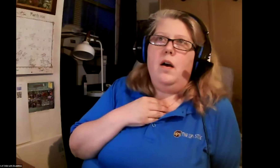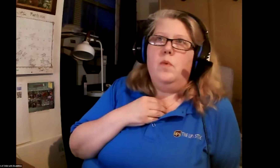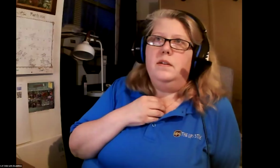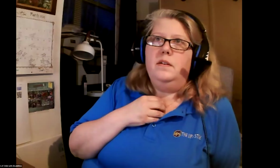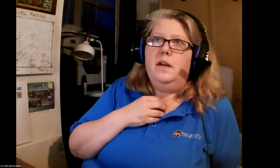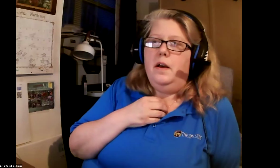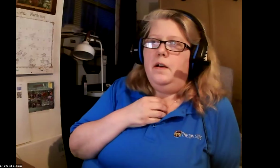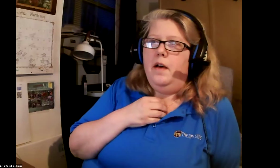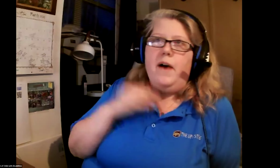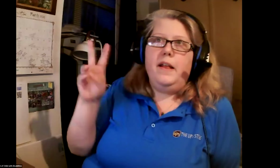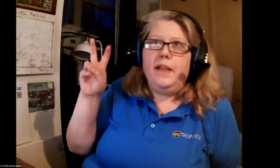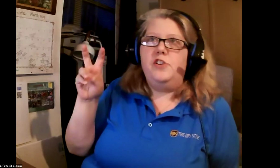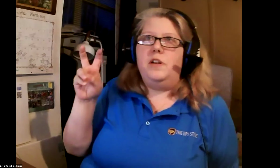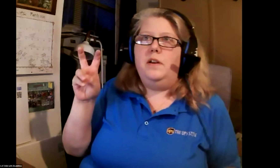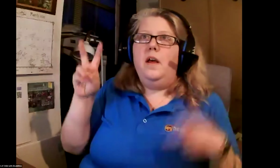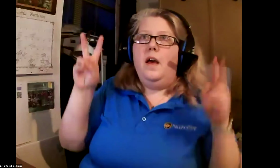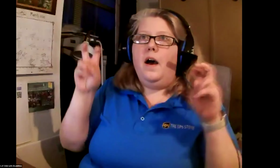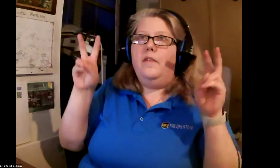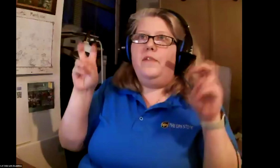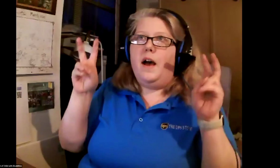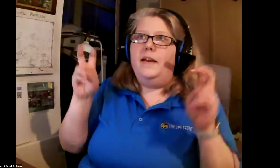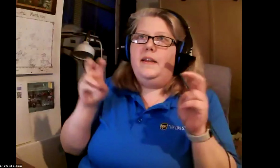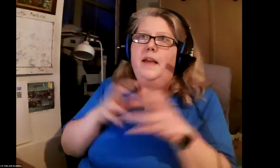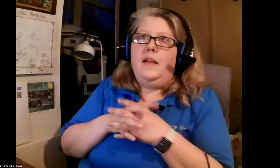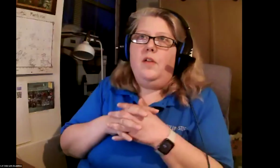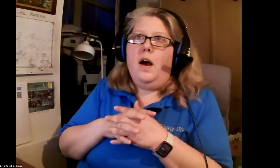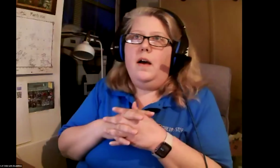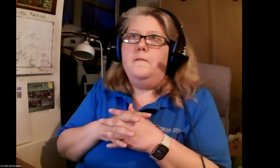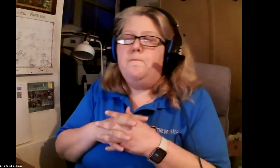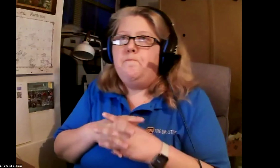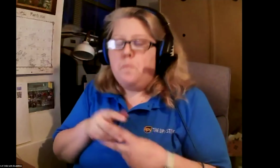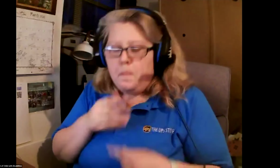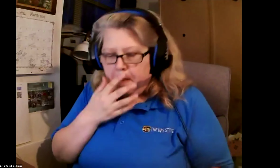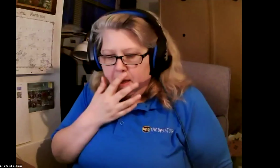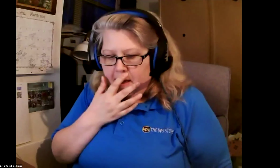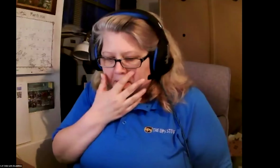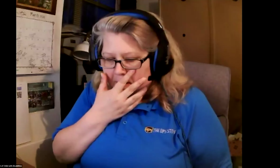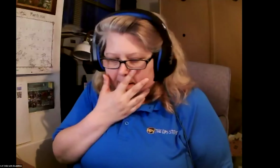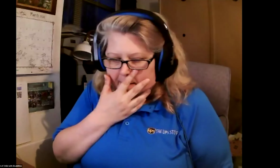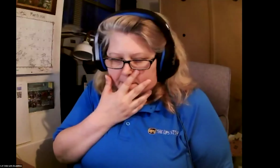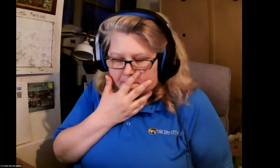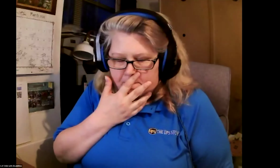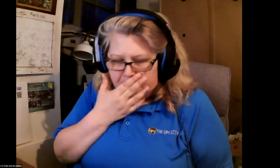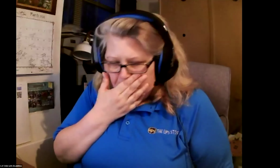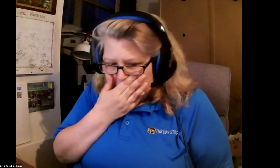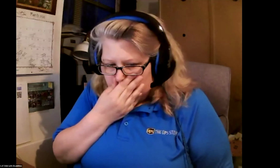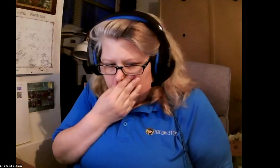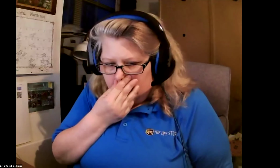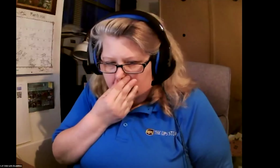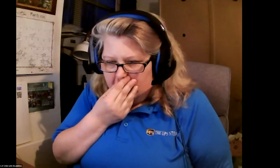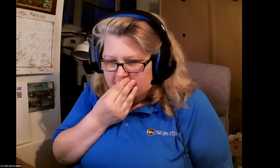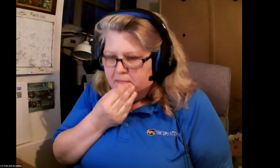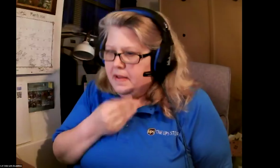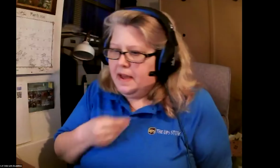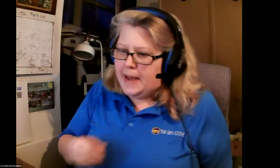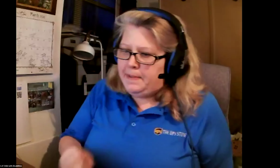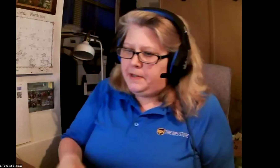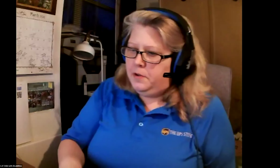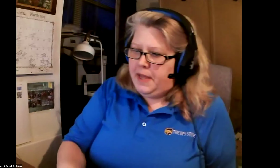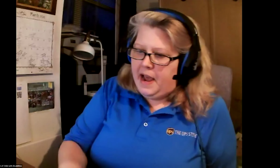IDEA law. It wasn't a violation of the IDEA law. And I